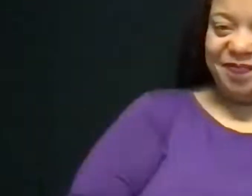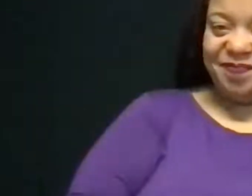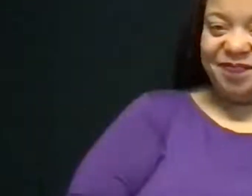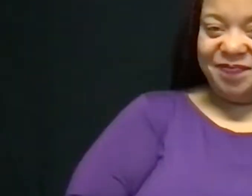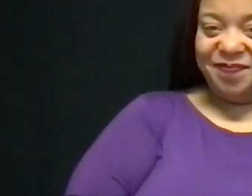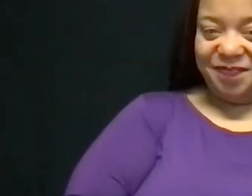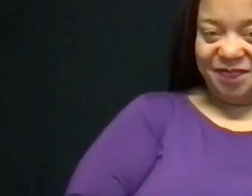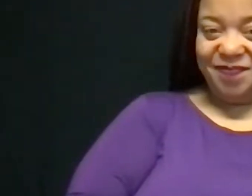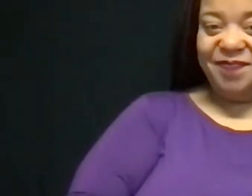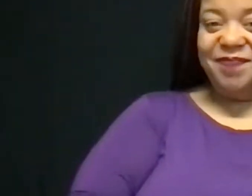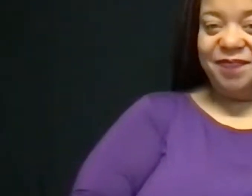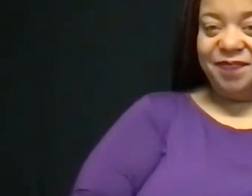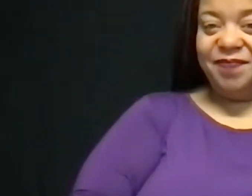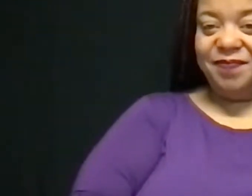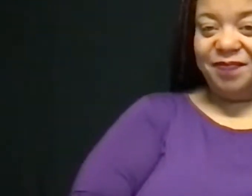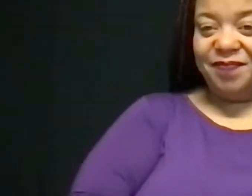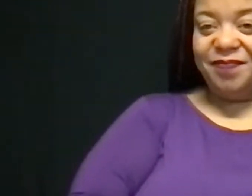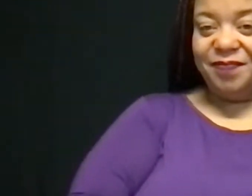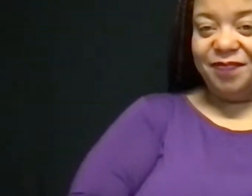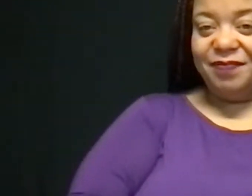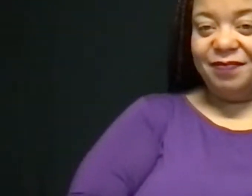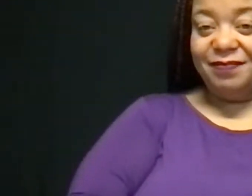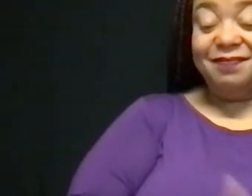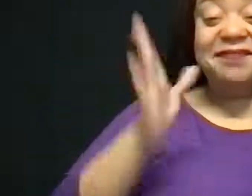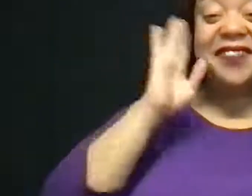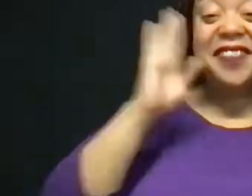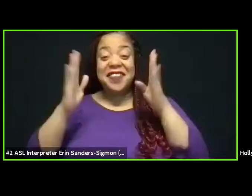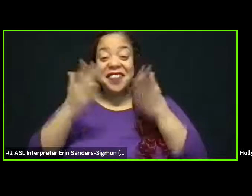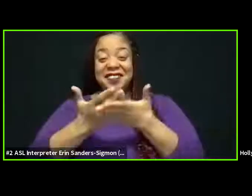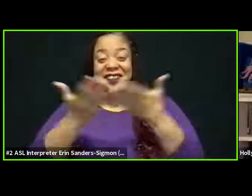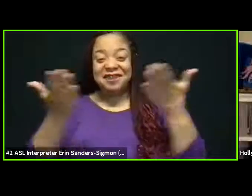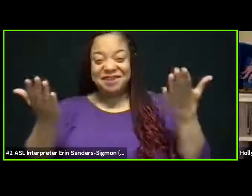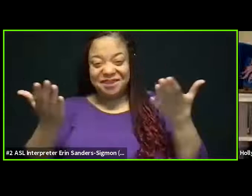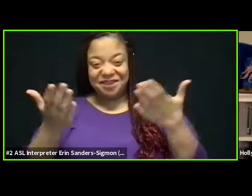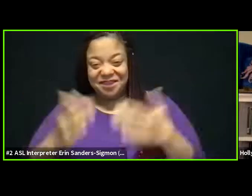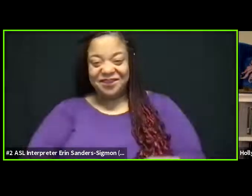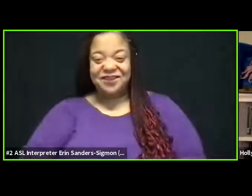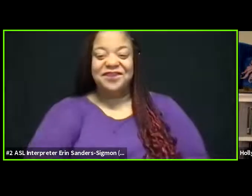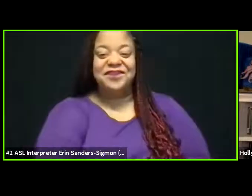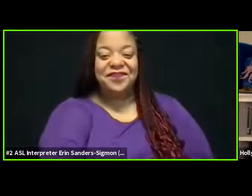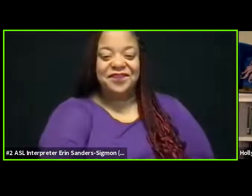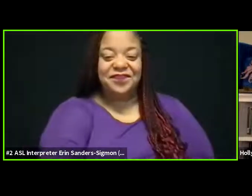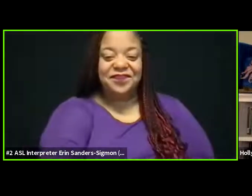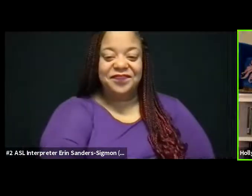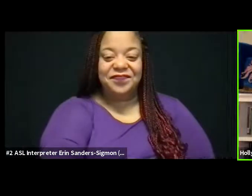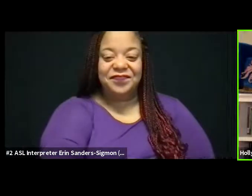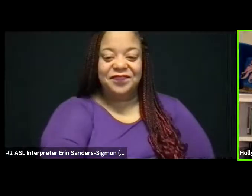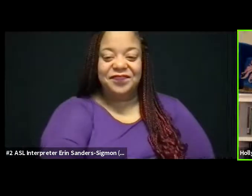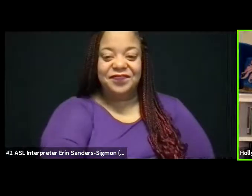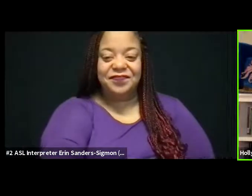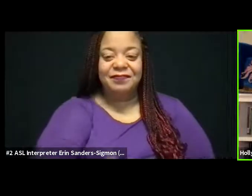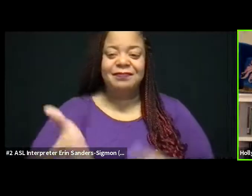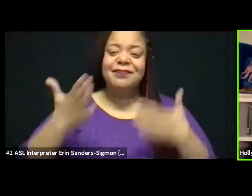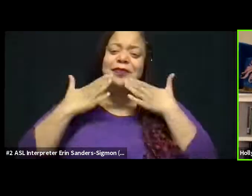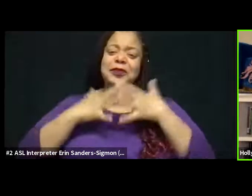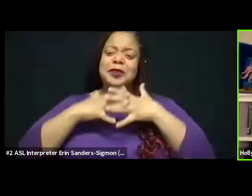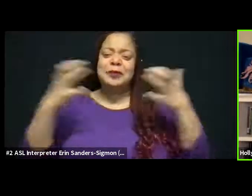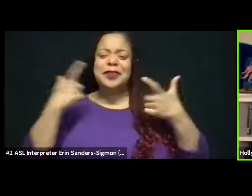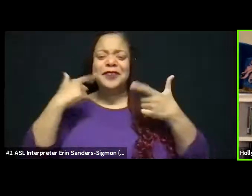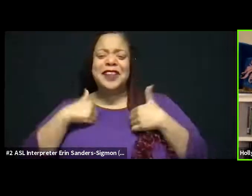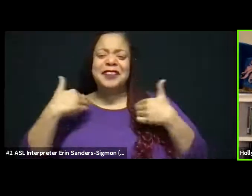Great. Hi, everyone. Thank you so much for having me here, and thank you for being here